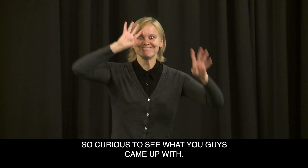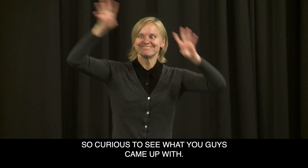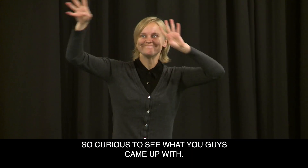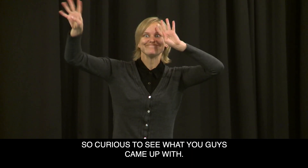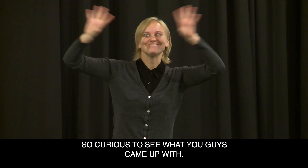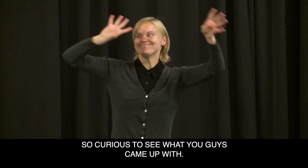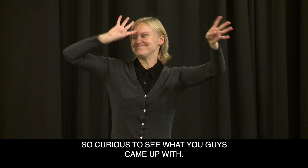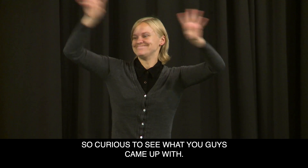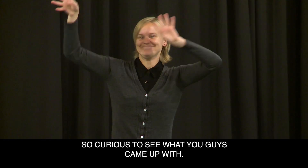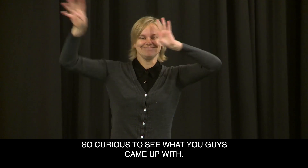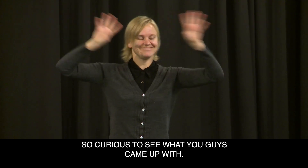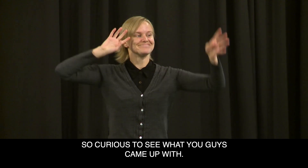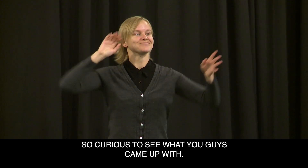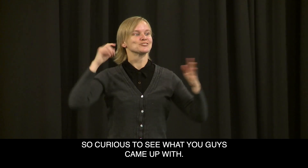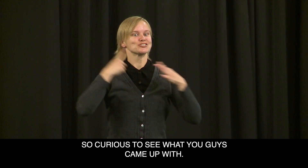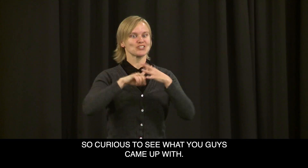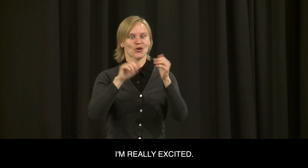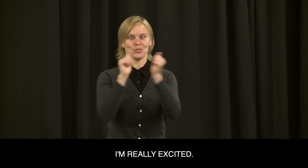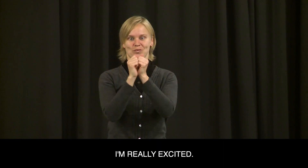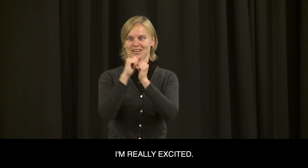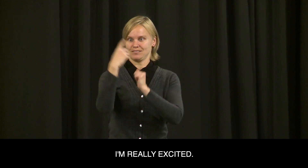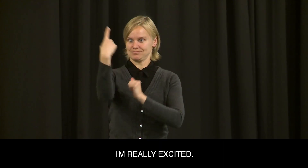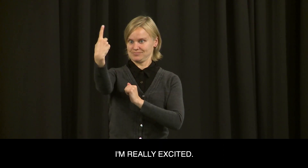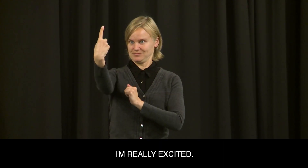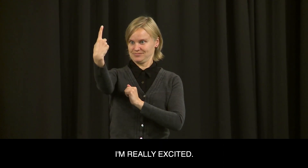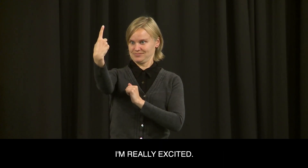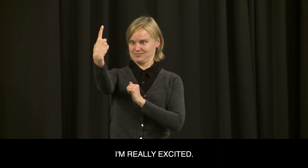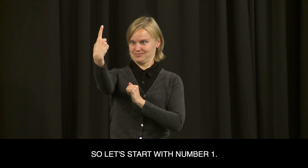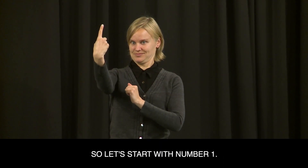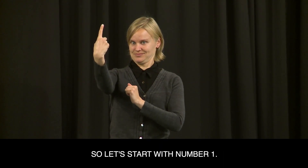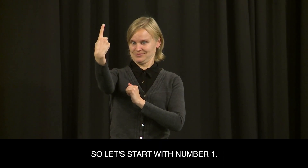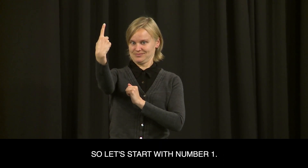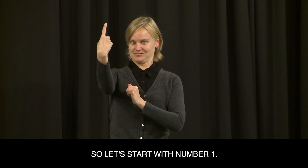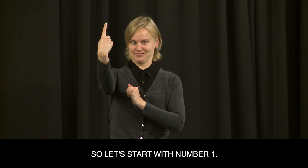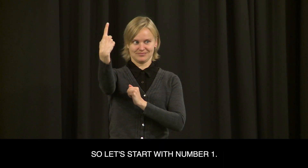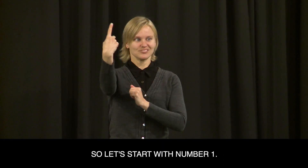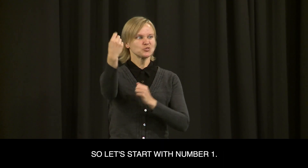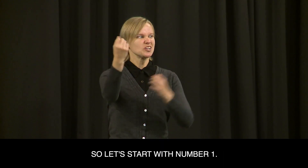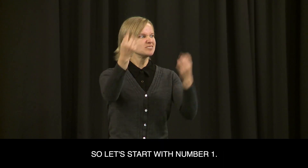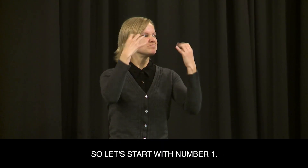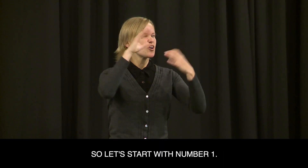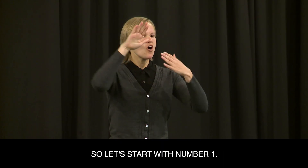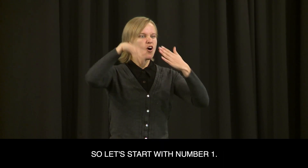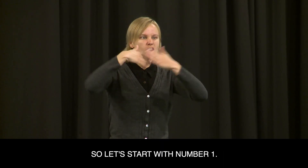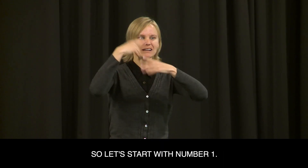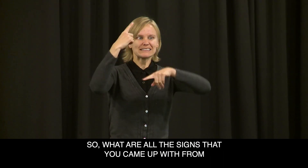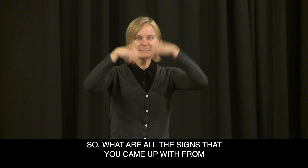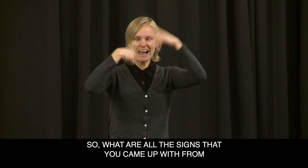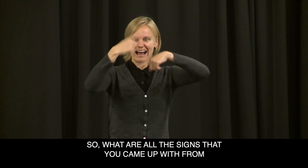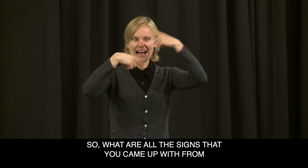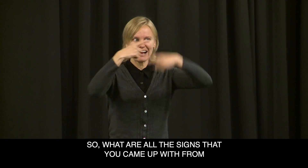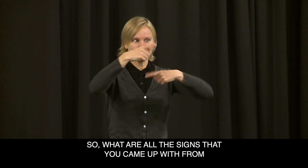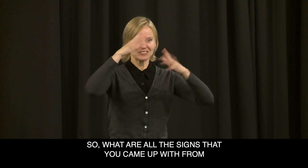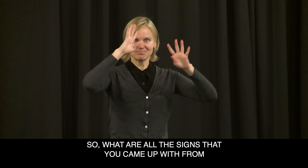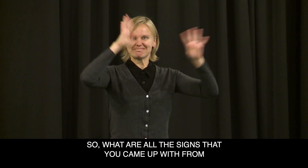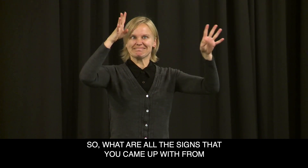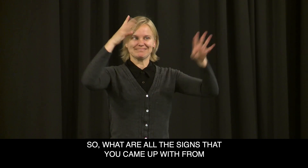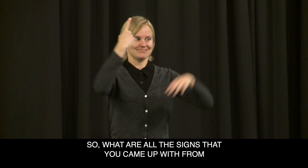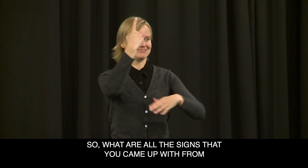so curious to see what you guys came up with. I'm really excited. So let's start with number 1. So what are all the signs that you